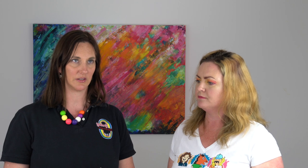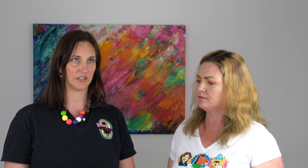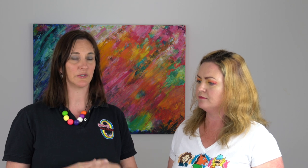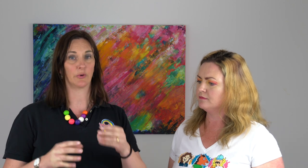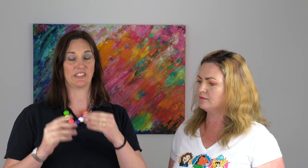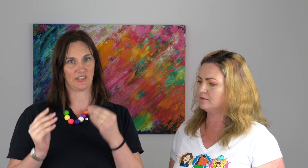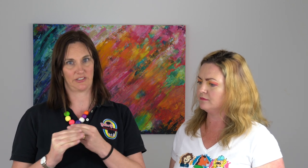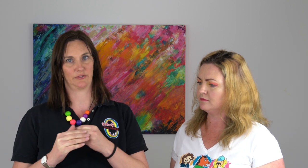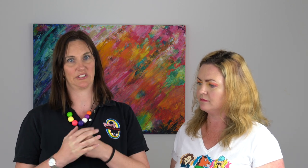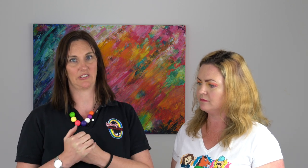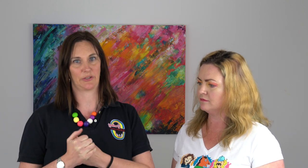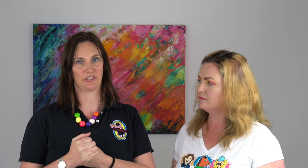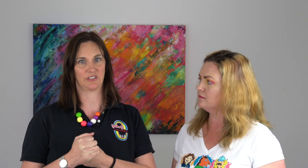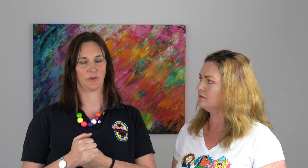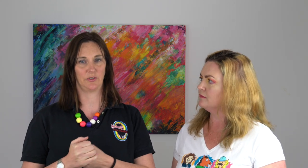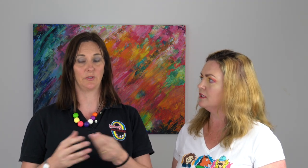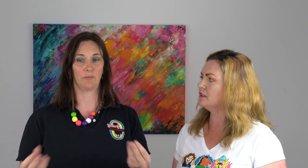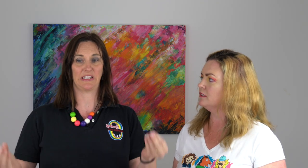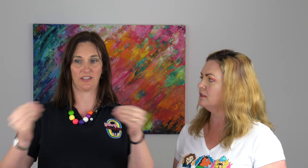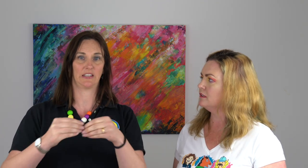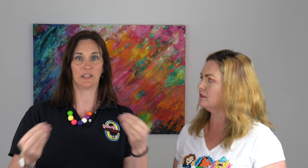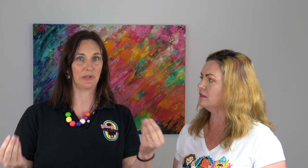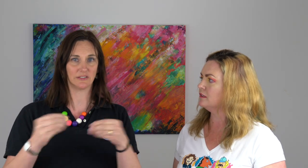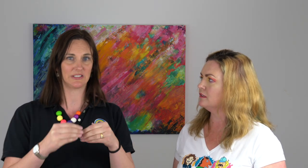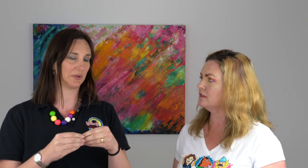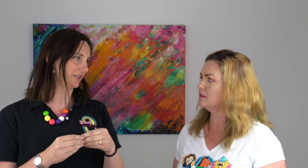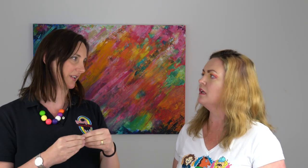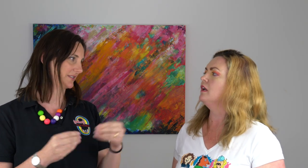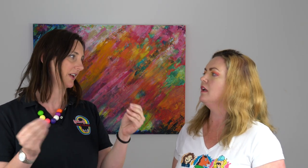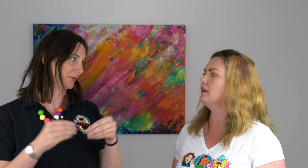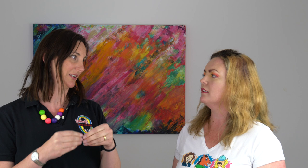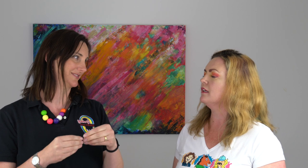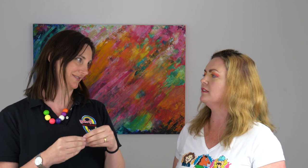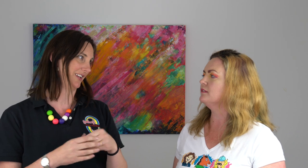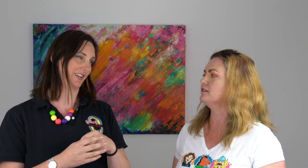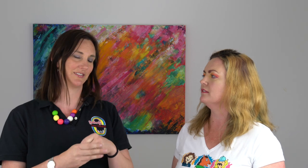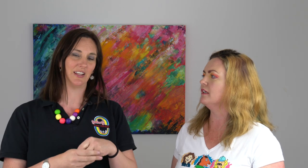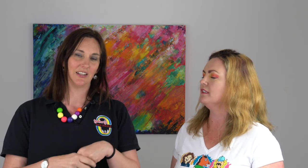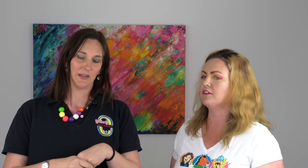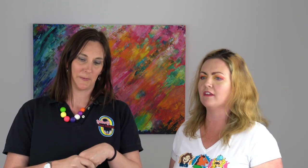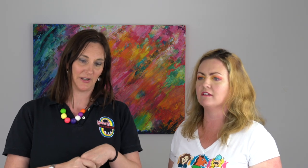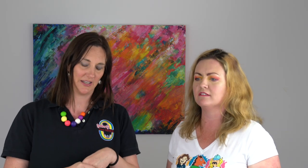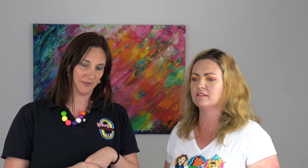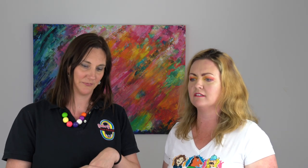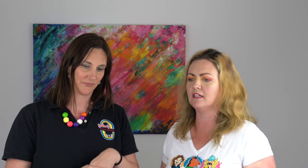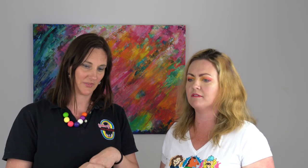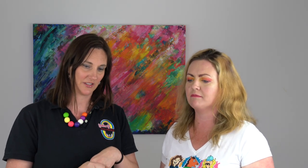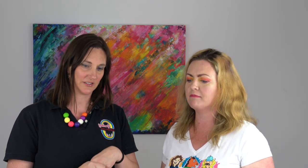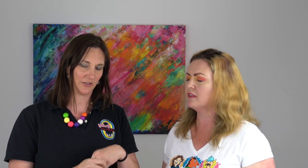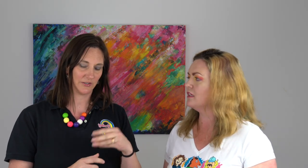There's also an international sign language, so if you are meeting at the Olympics or something, there's another one. Okay, cool. Yeah. I didn't know that. So, and